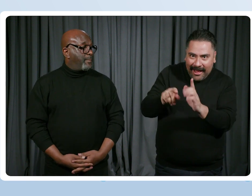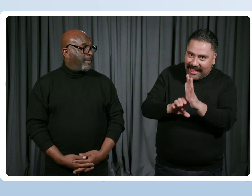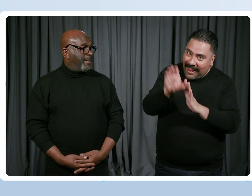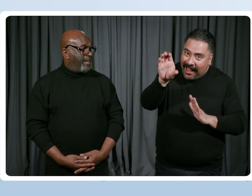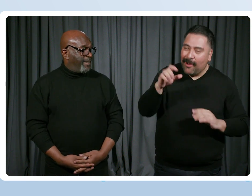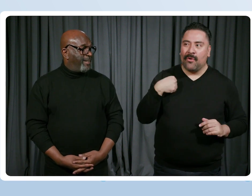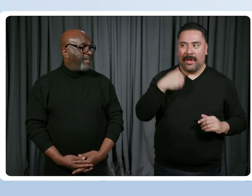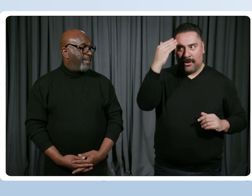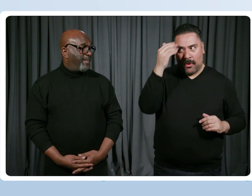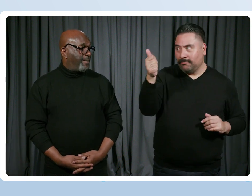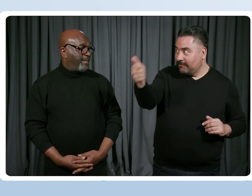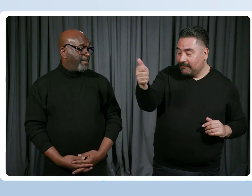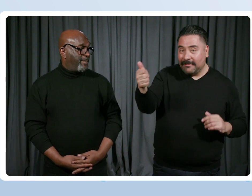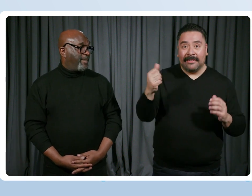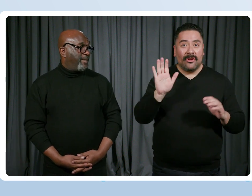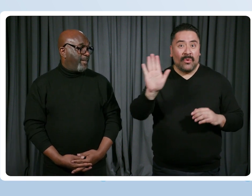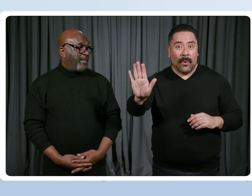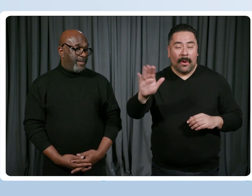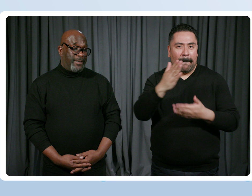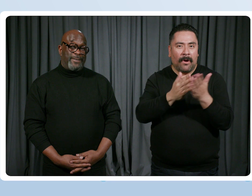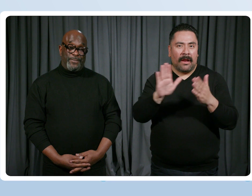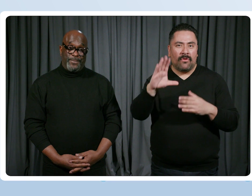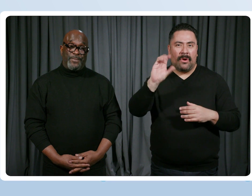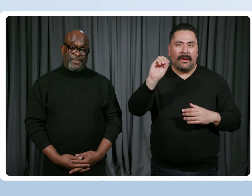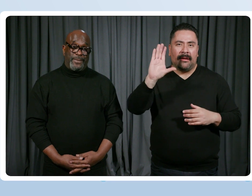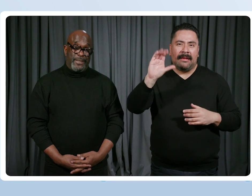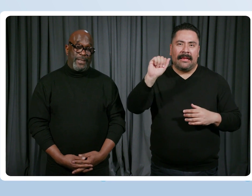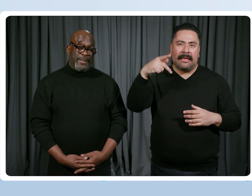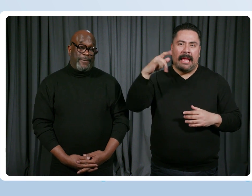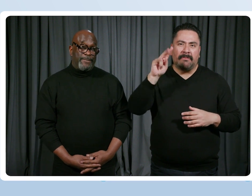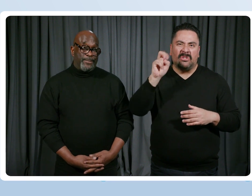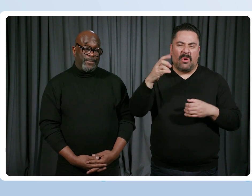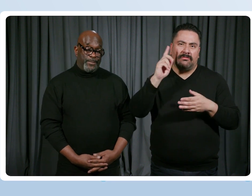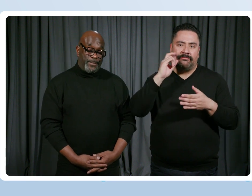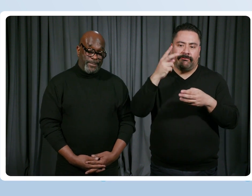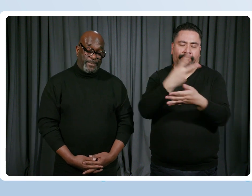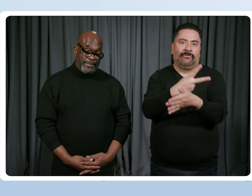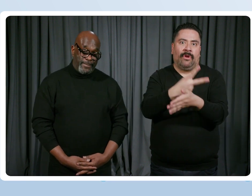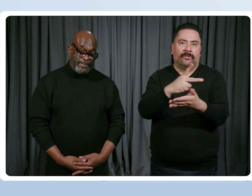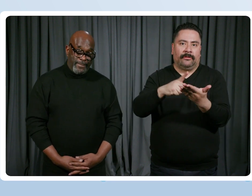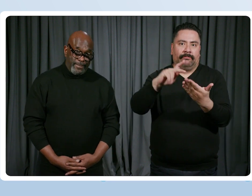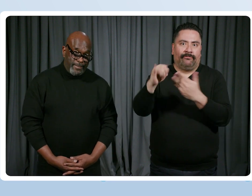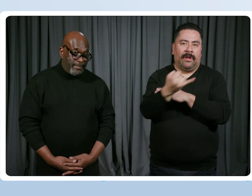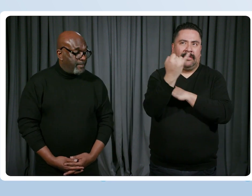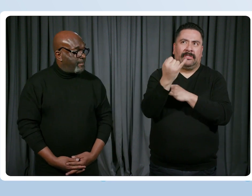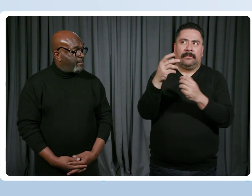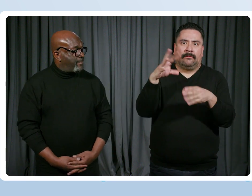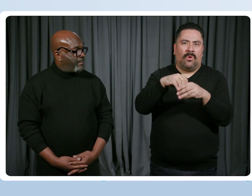we know that you spent your part of your capstone project with us at MOPD back in